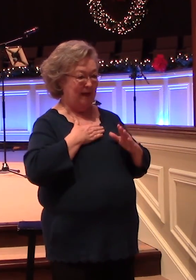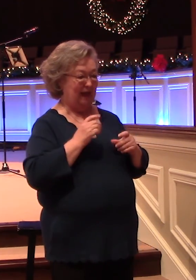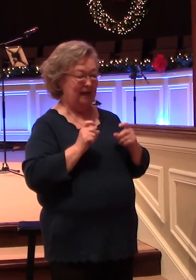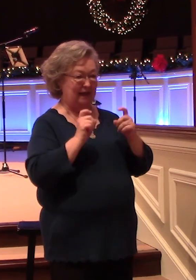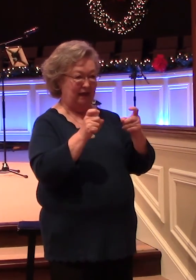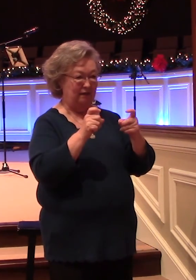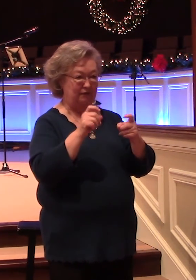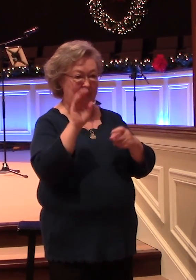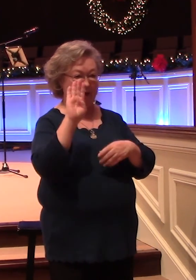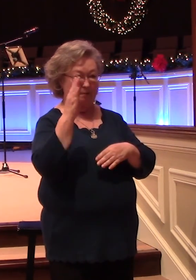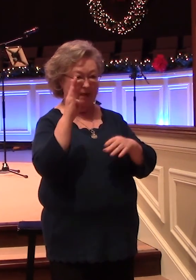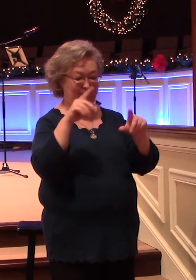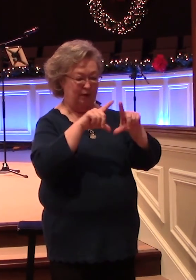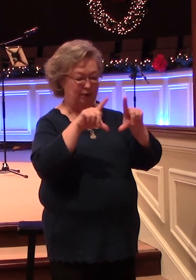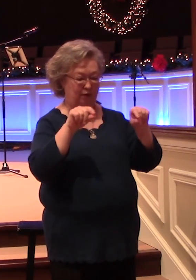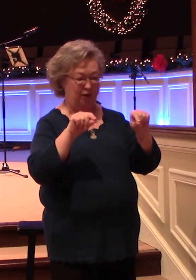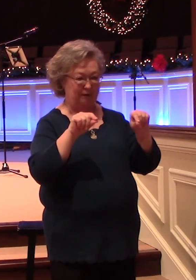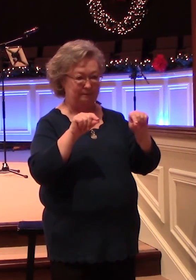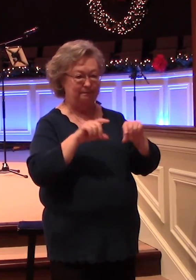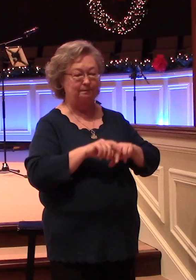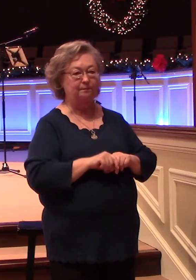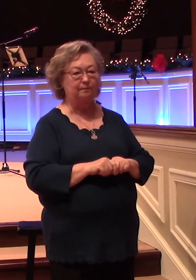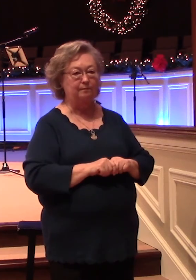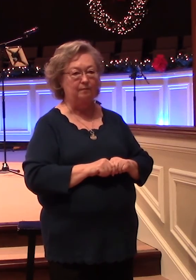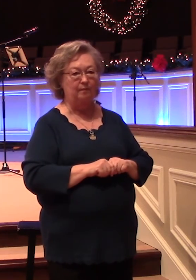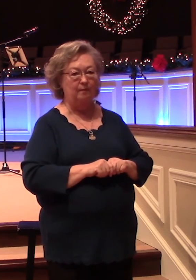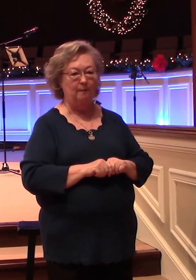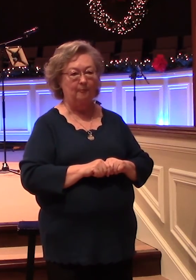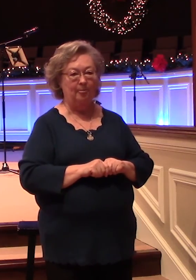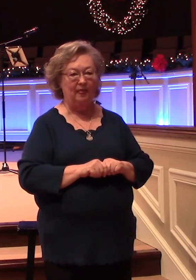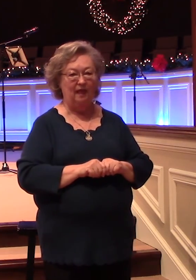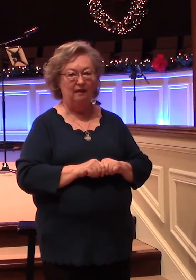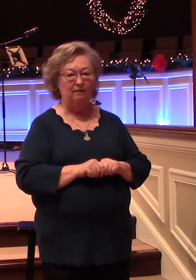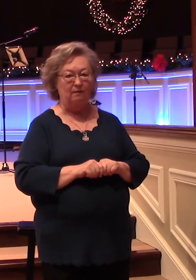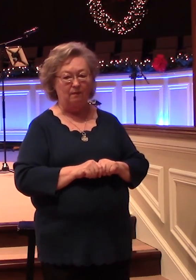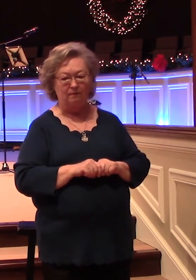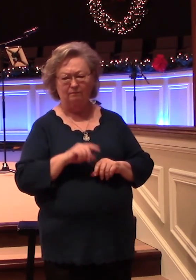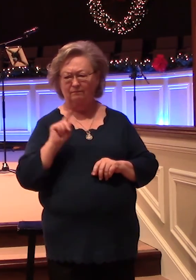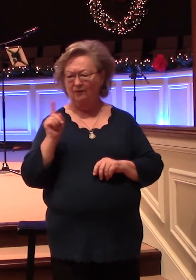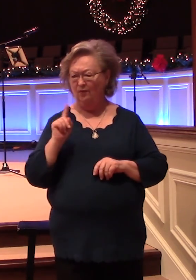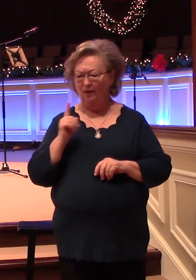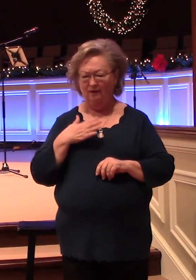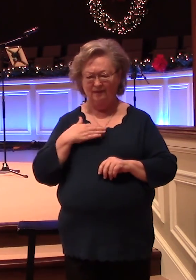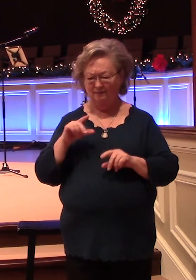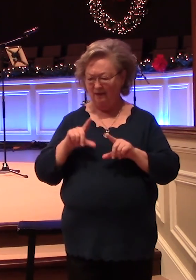my commitment card. In fact, where's my commitment card?